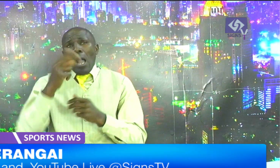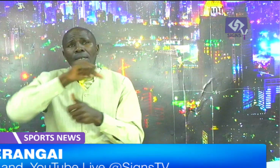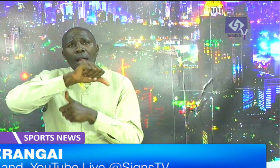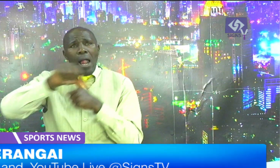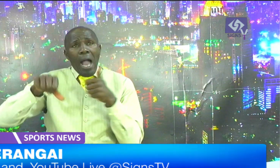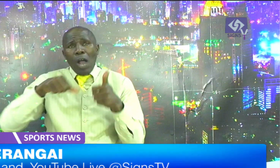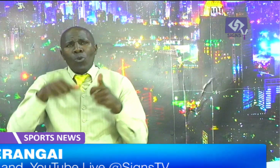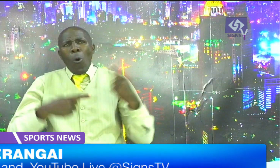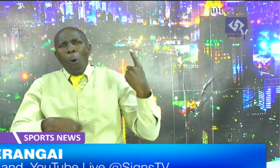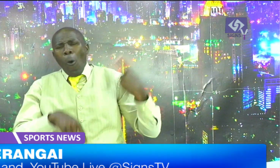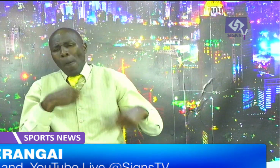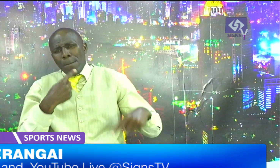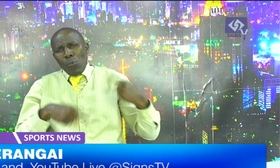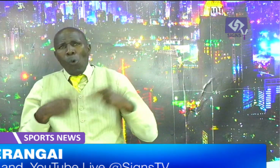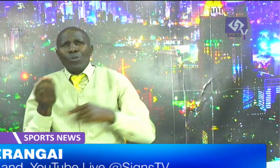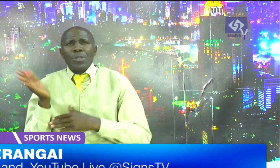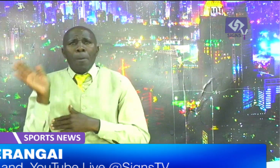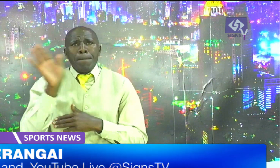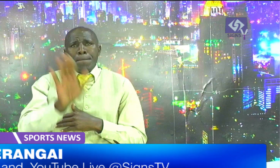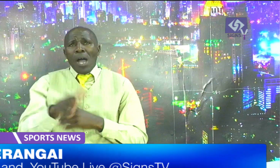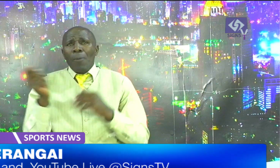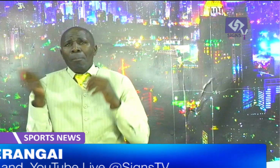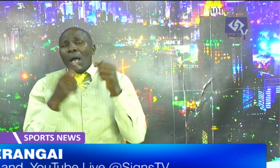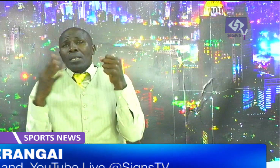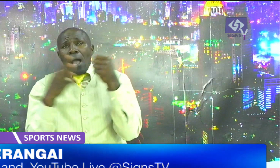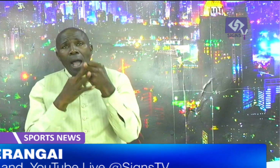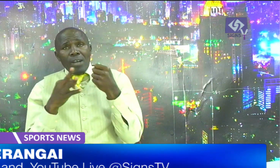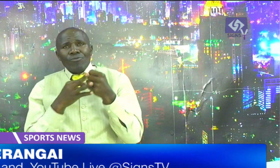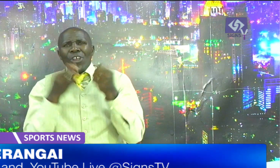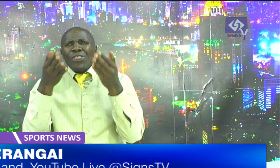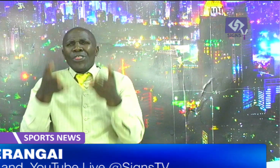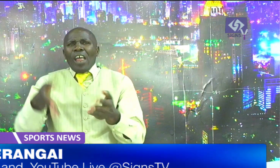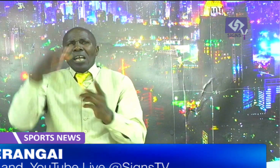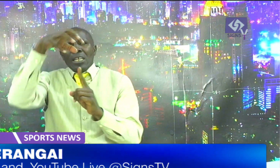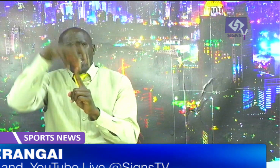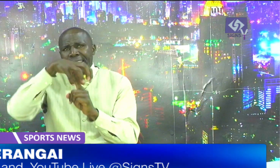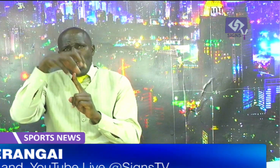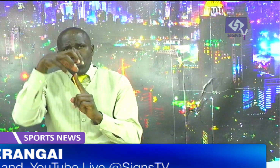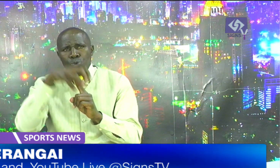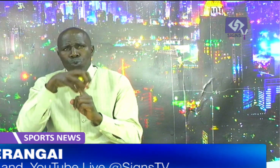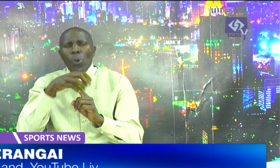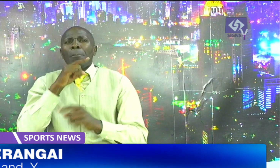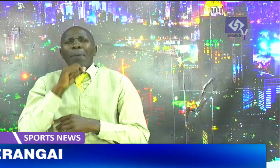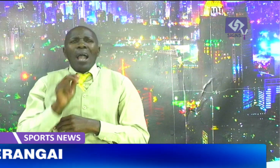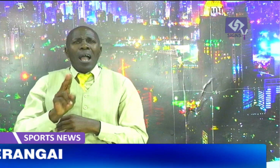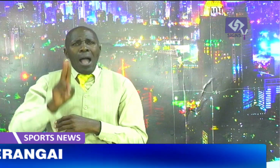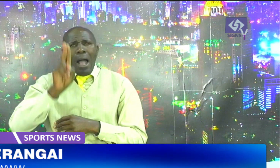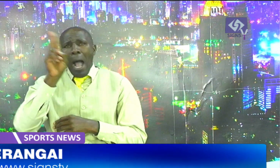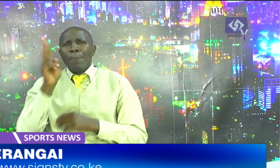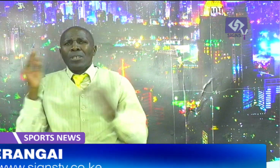Europa join those who won their second round matches back in